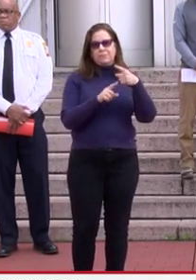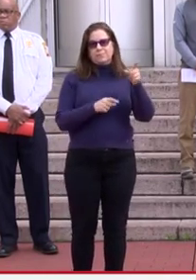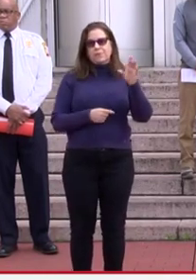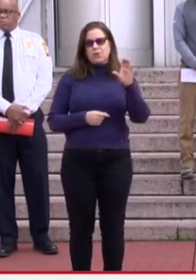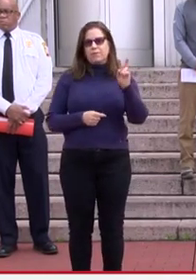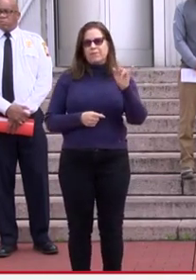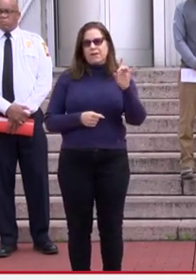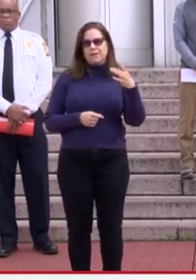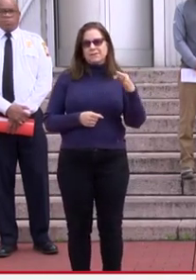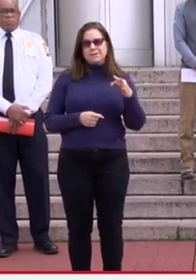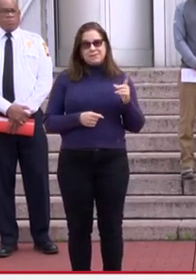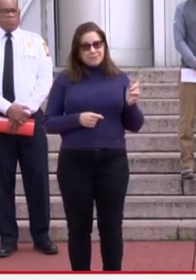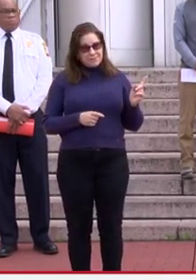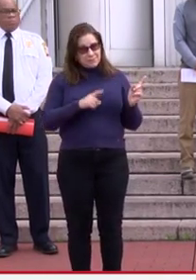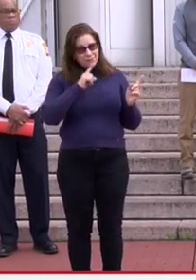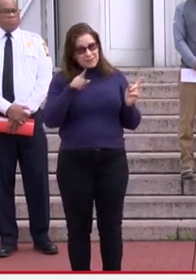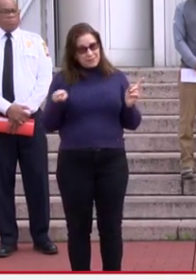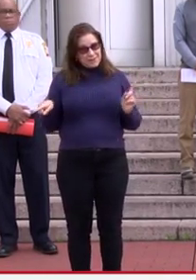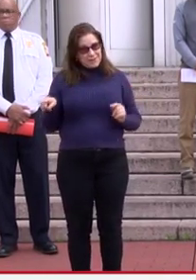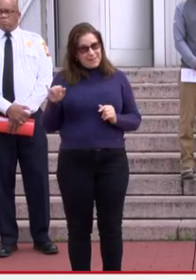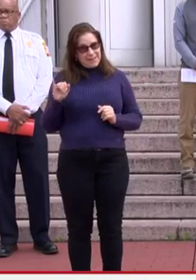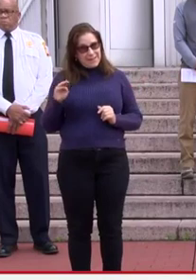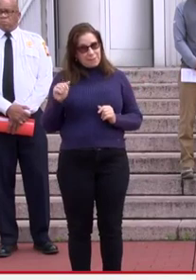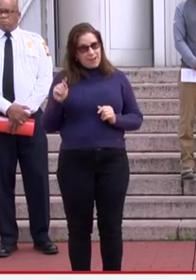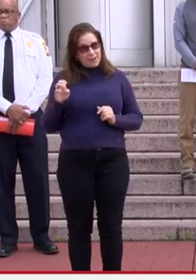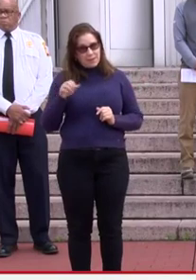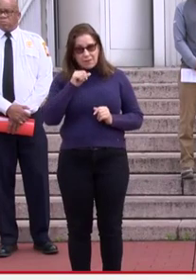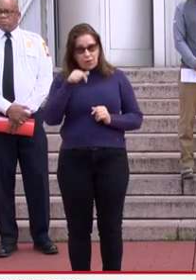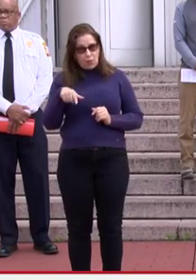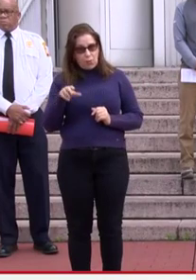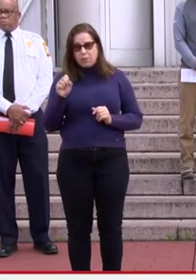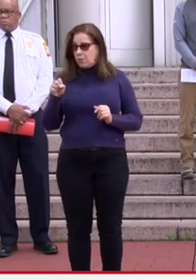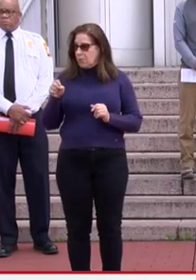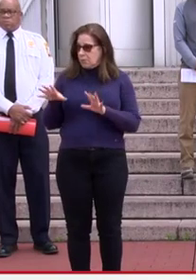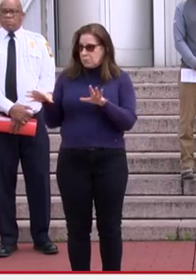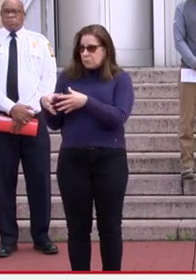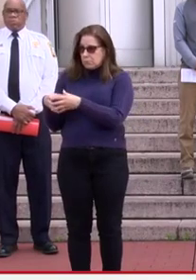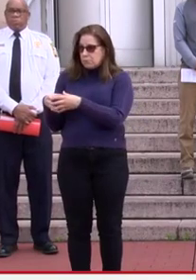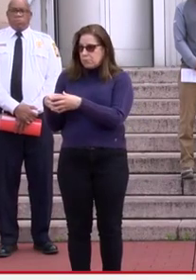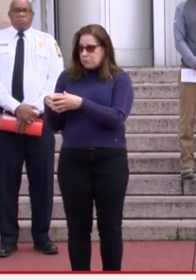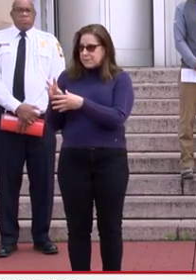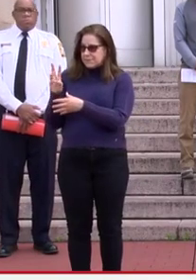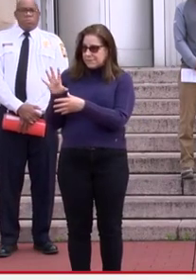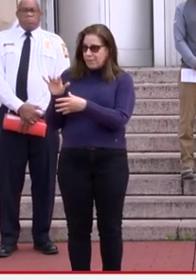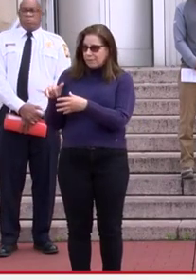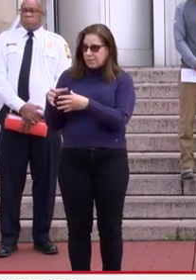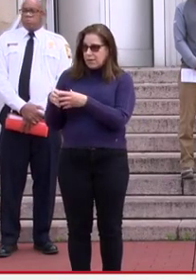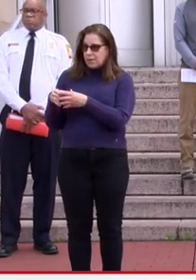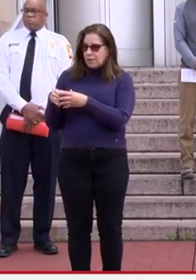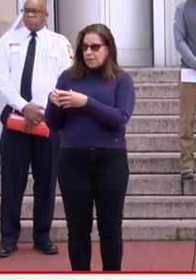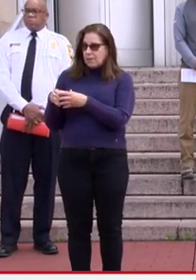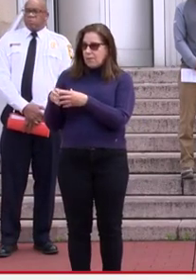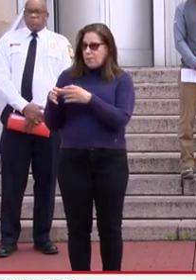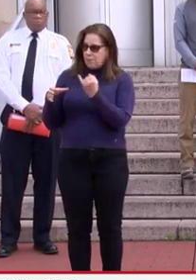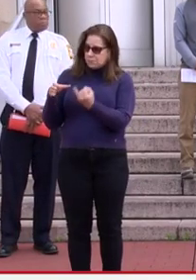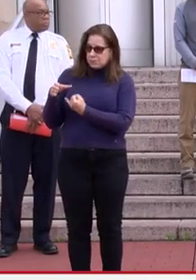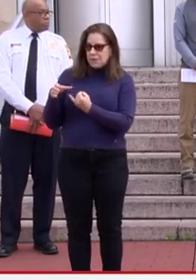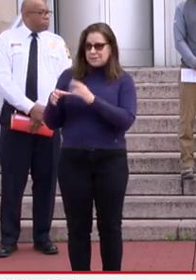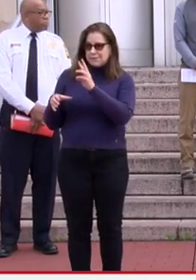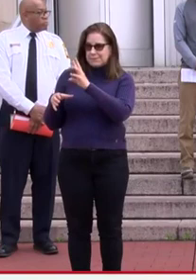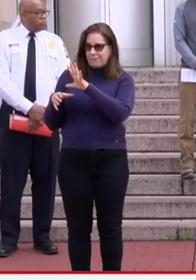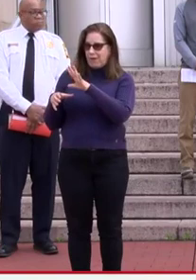inmates, so they're not in quarantine then? They are 65 individuals who are in quarantine, meaning that they have their own space and their own